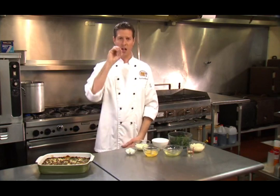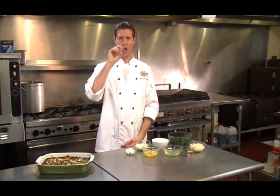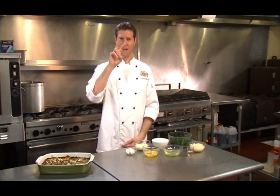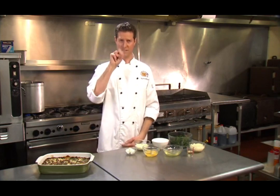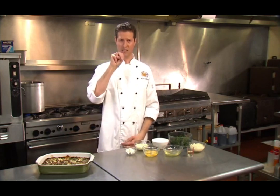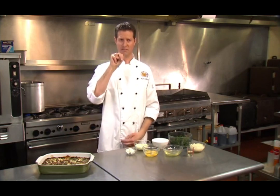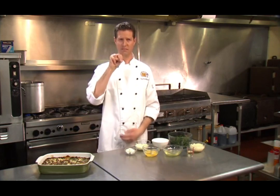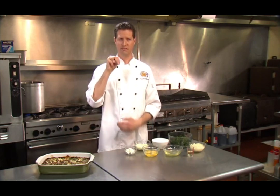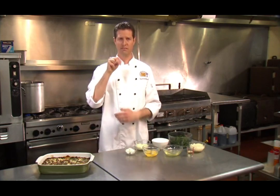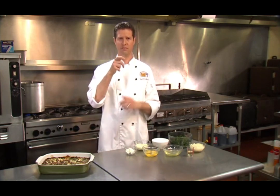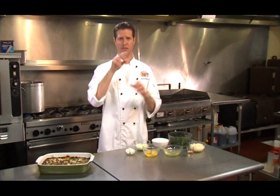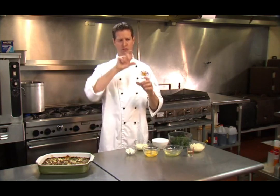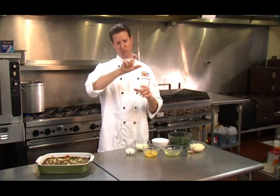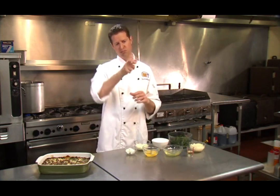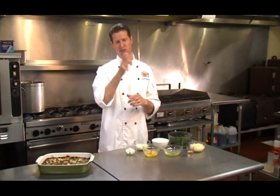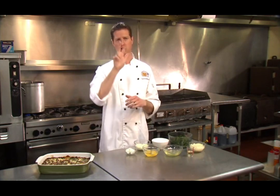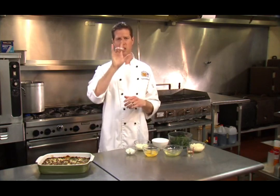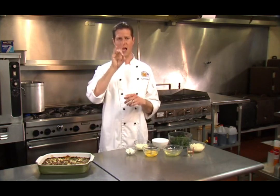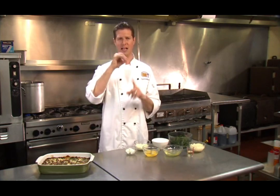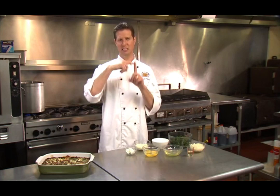Preheat the oven to 380 degrees.